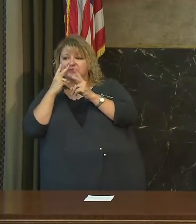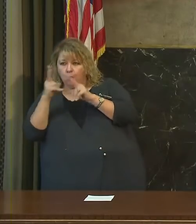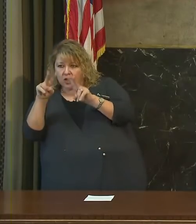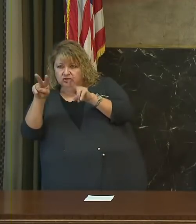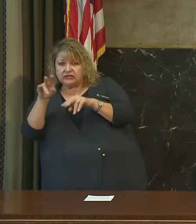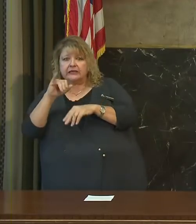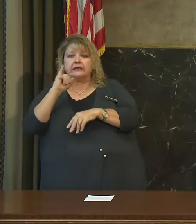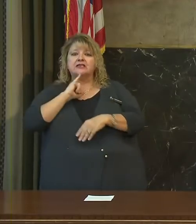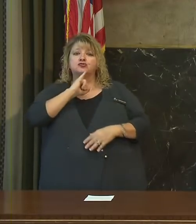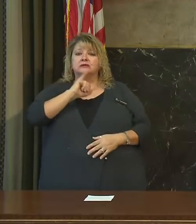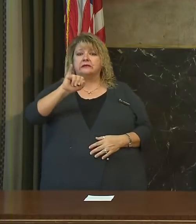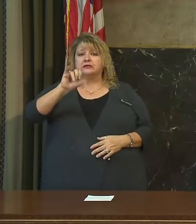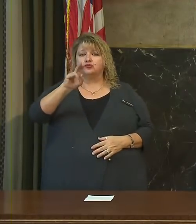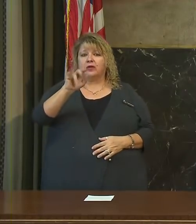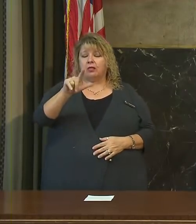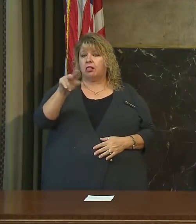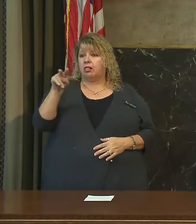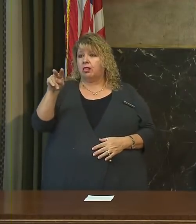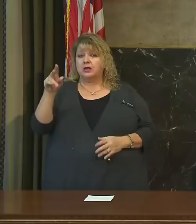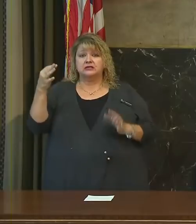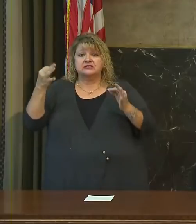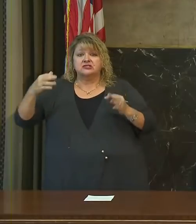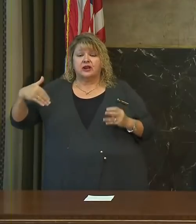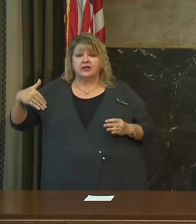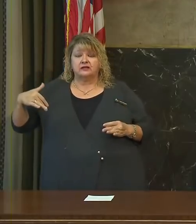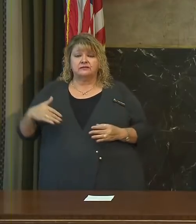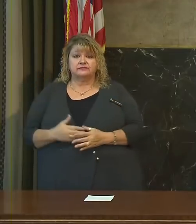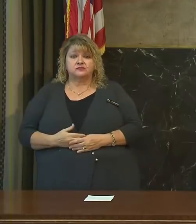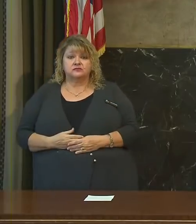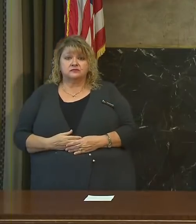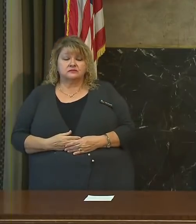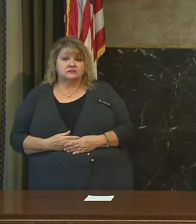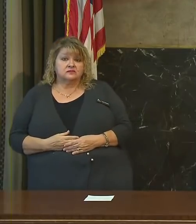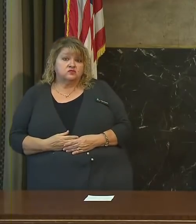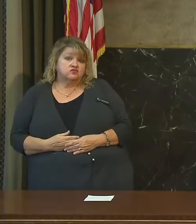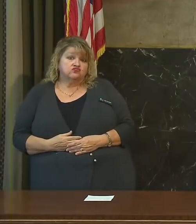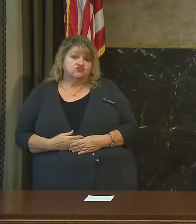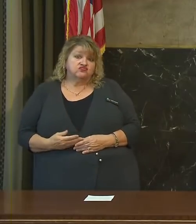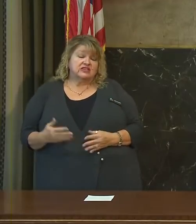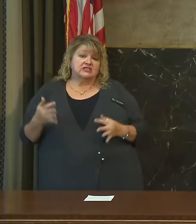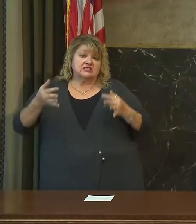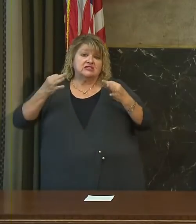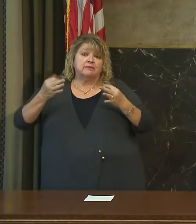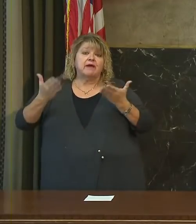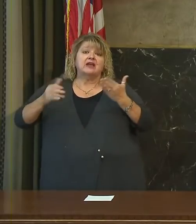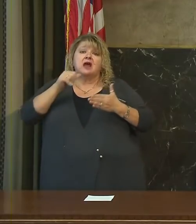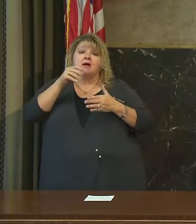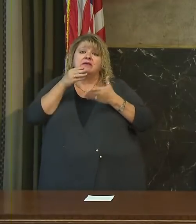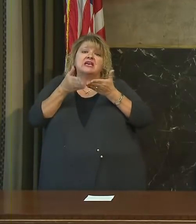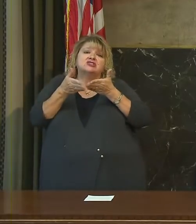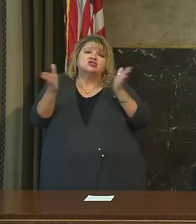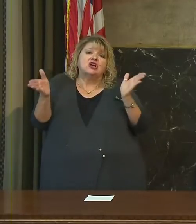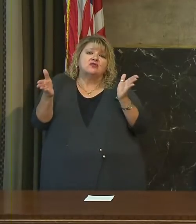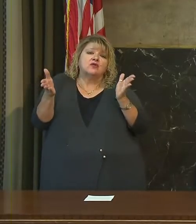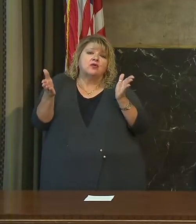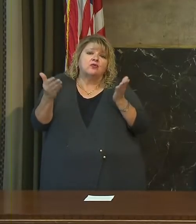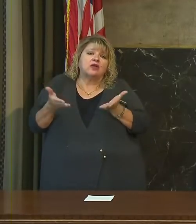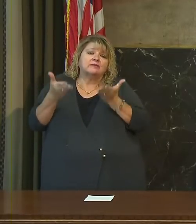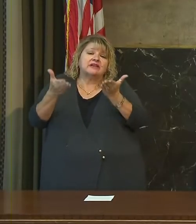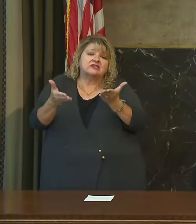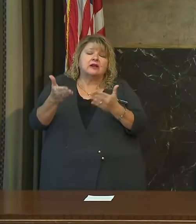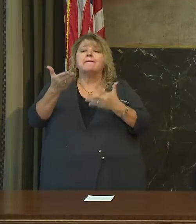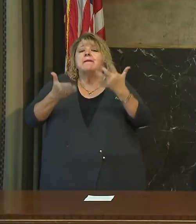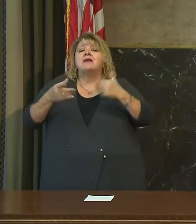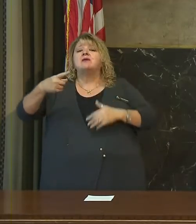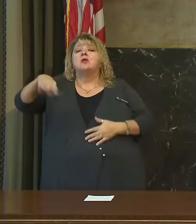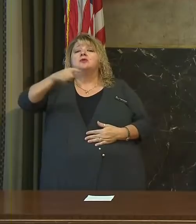on that. And decision might not be a general recommendation. It might be the recommendation tailored to certain people who are